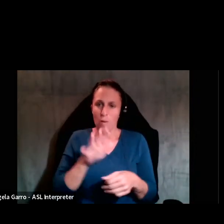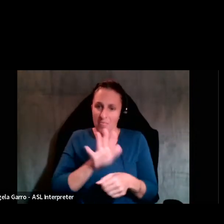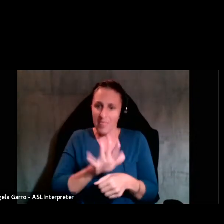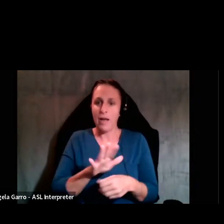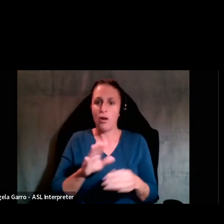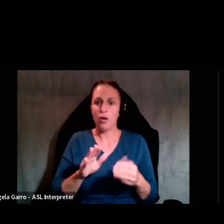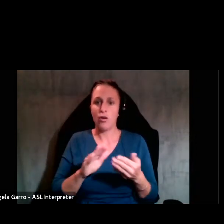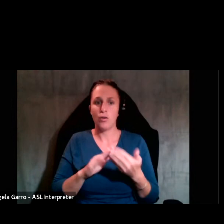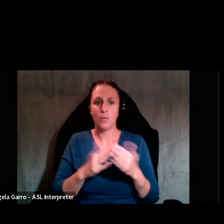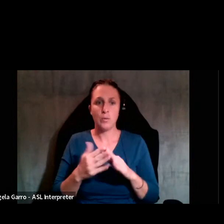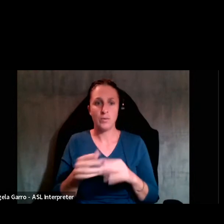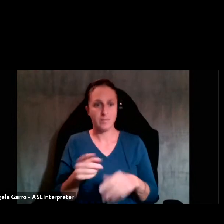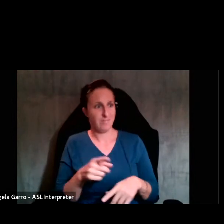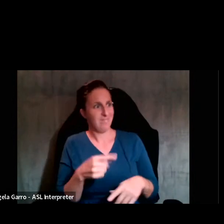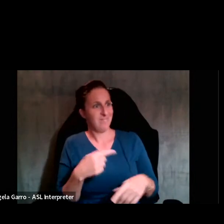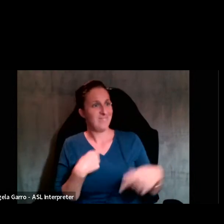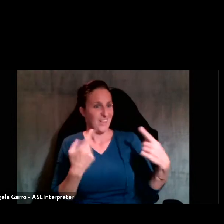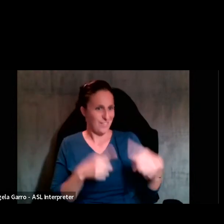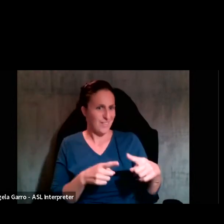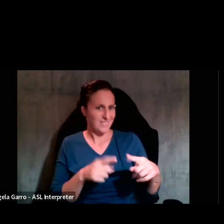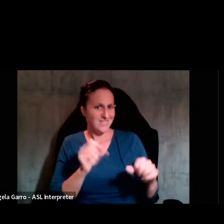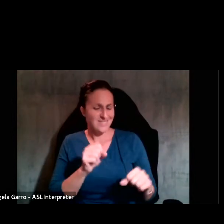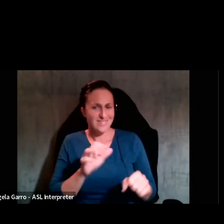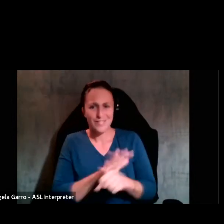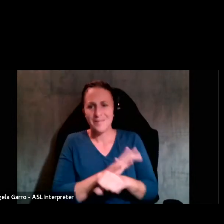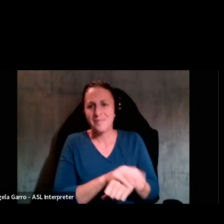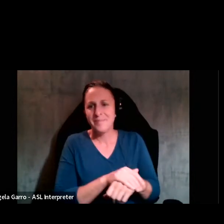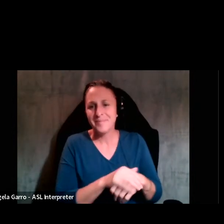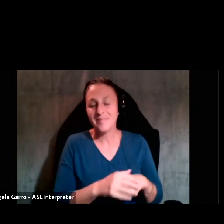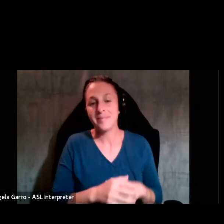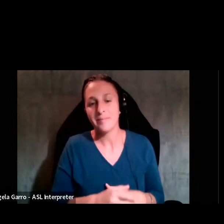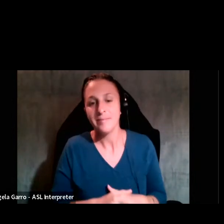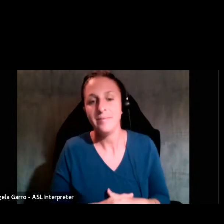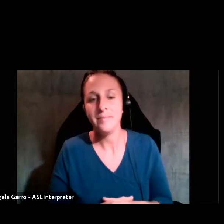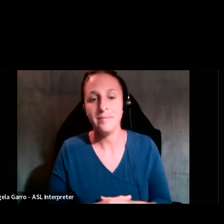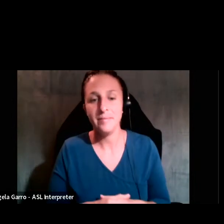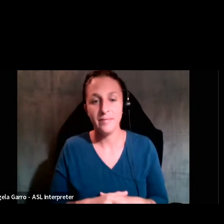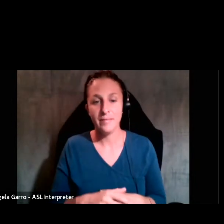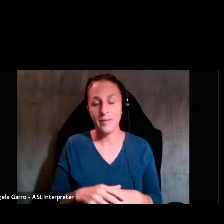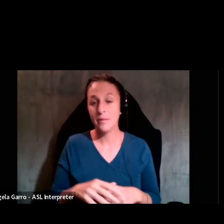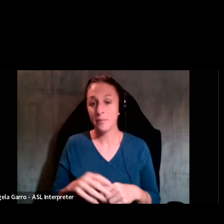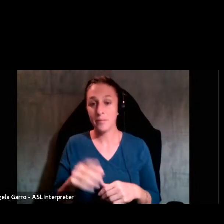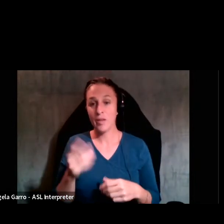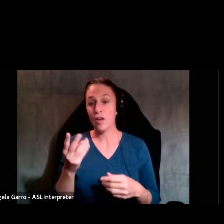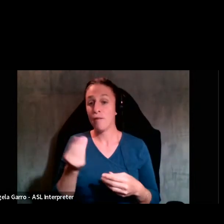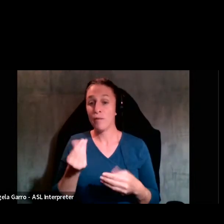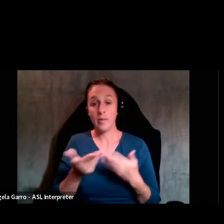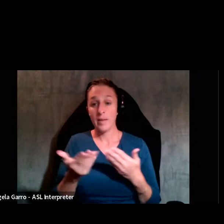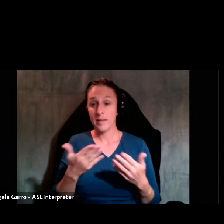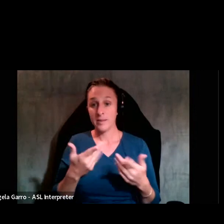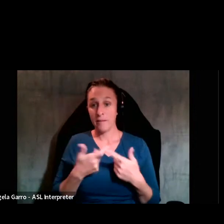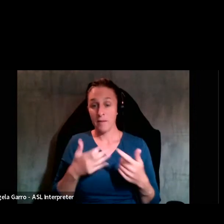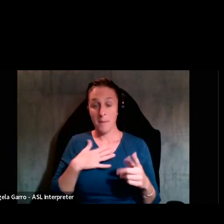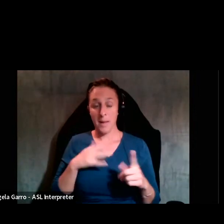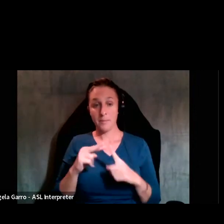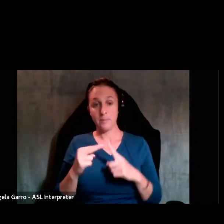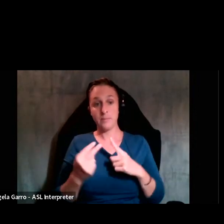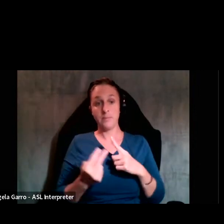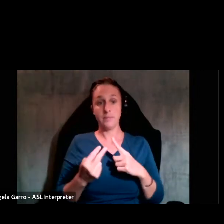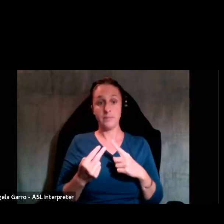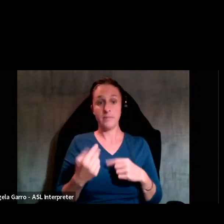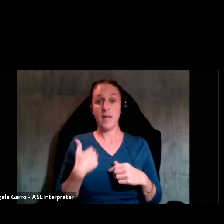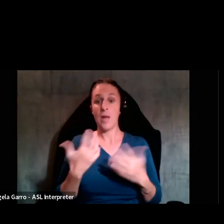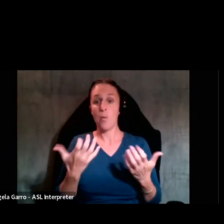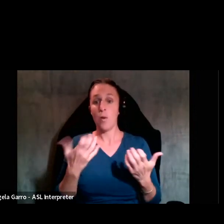Touche. I totally agree. All right. Just a couple things from my perspective. I do want to